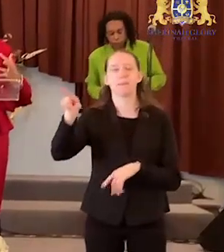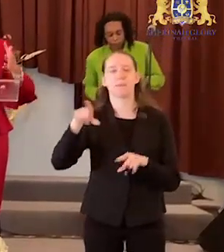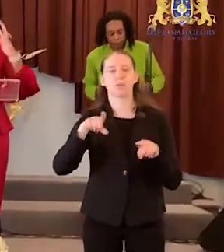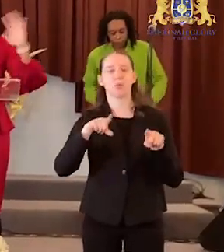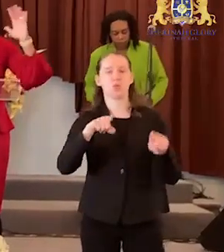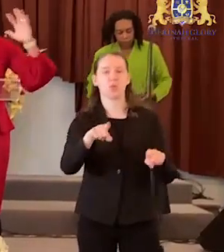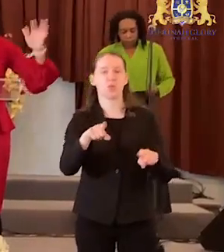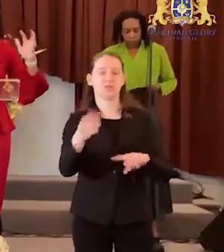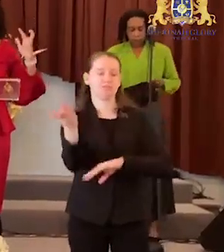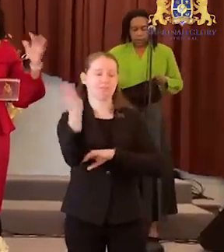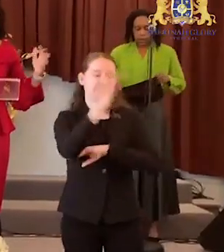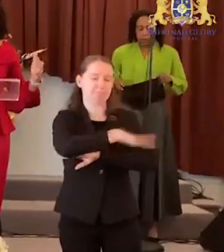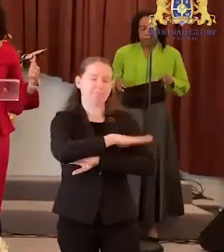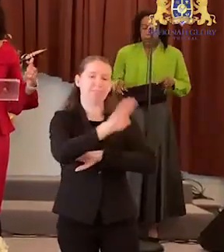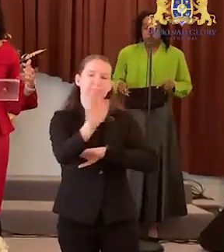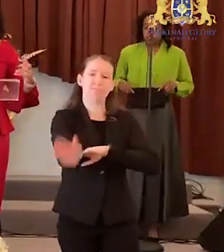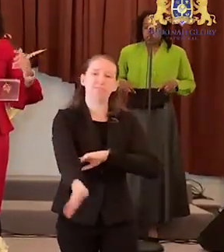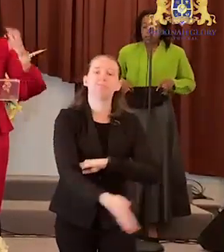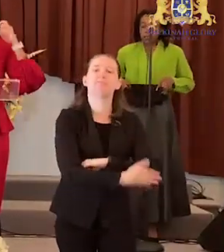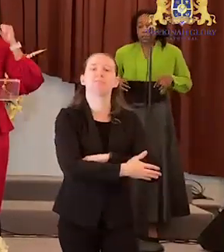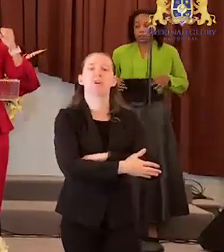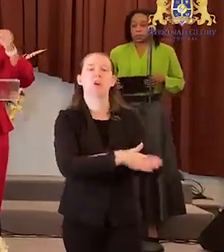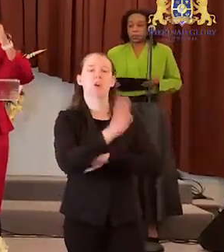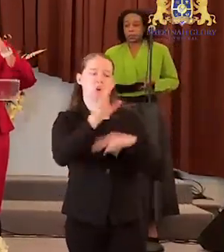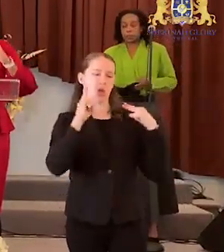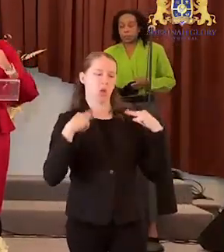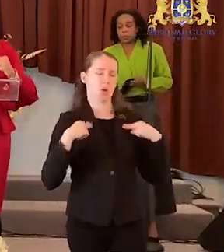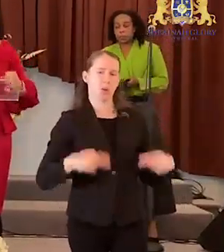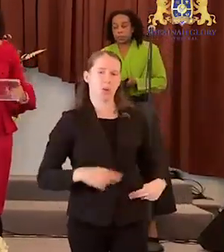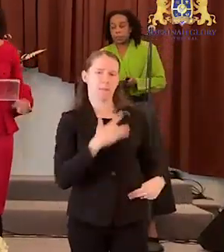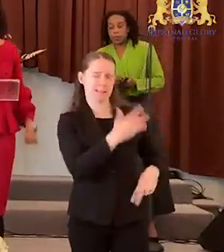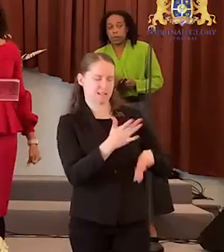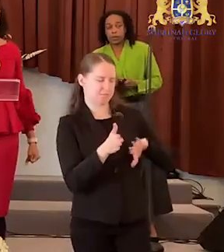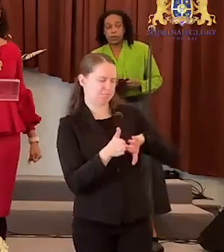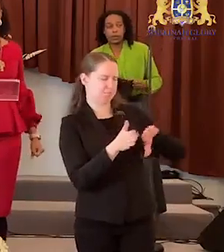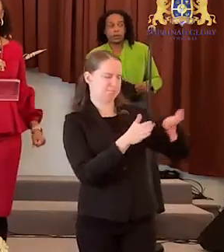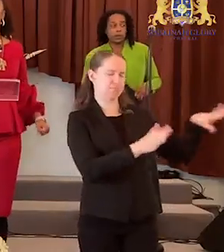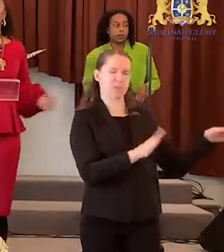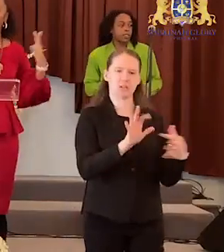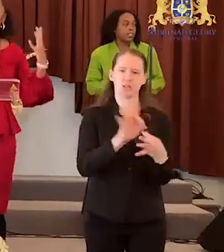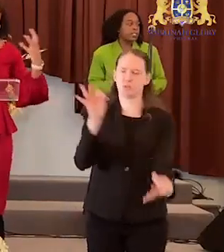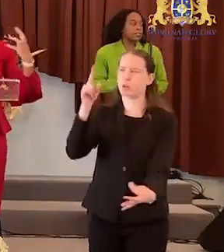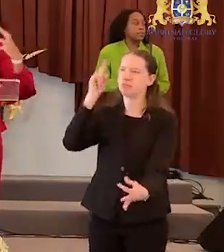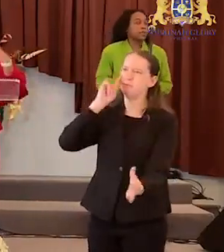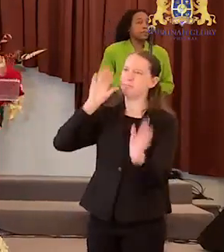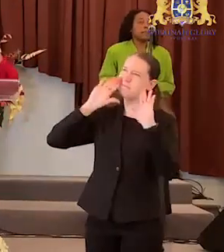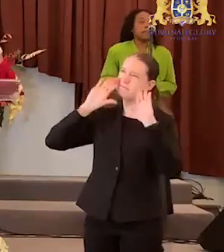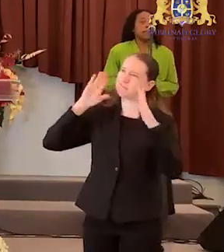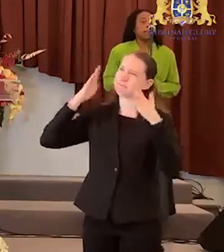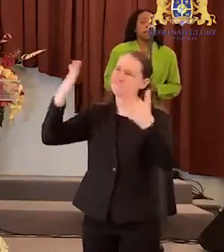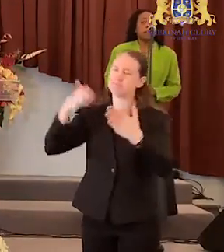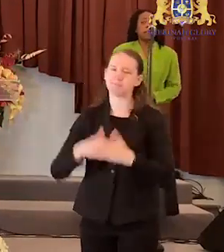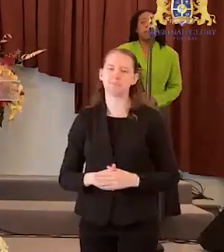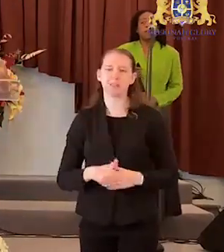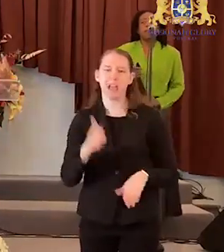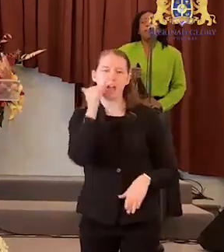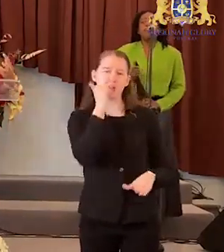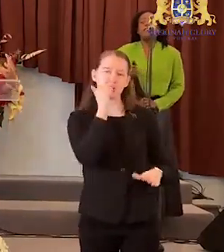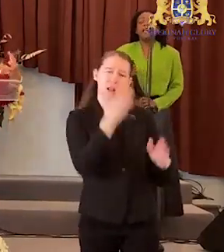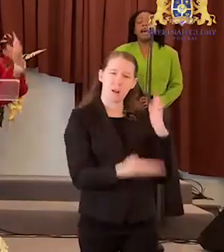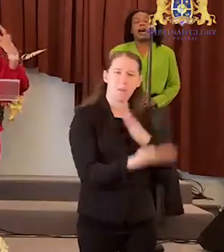day? Bind the carnal mind and let the spiritual mind take control. When we wake in the morning, bind the